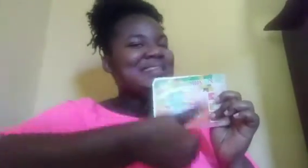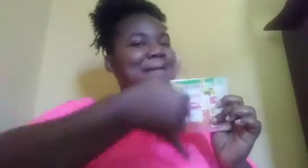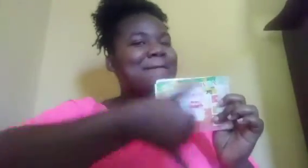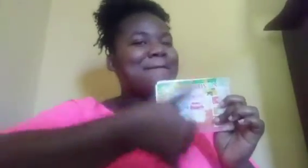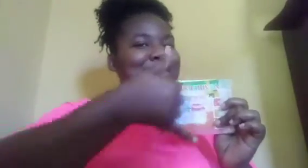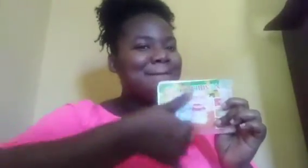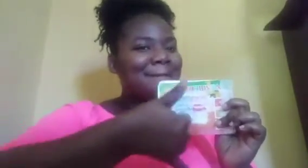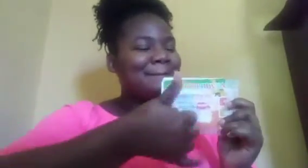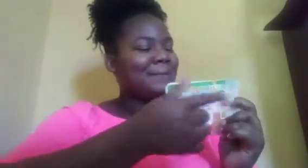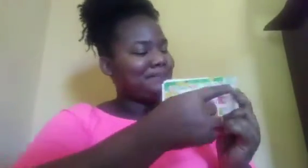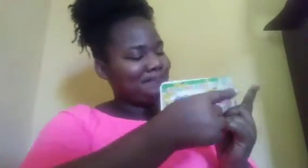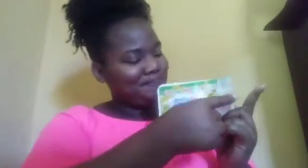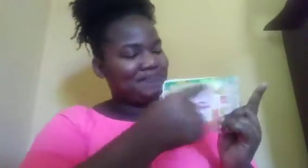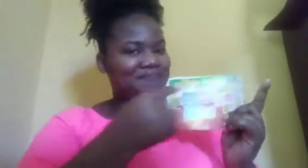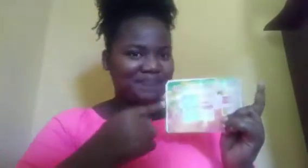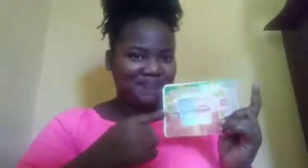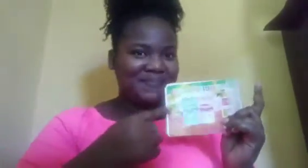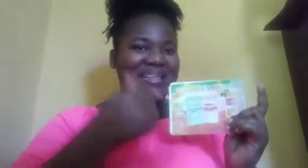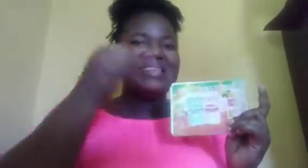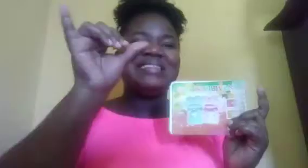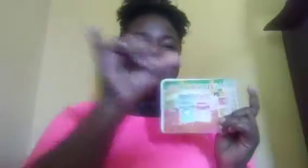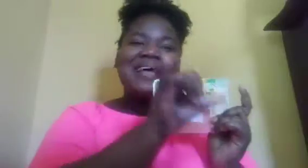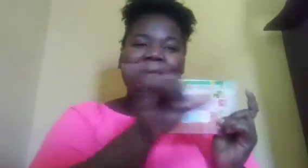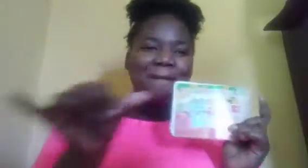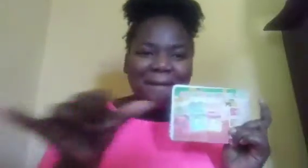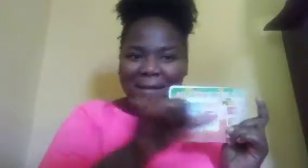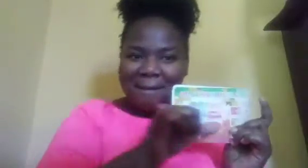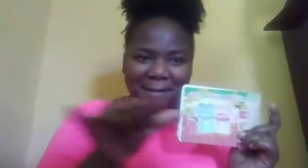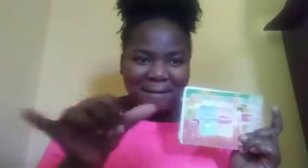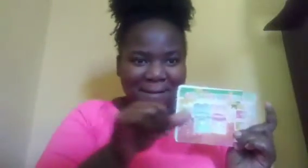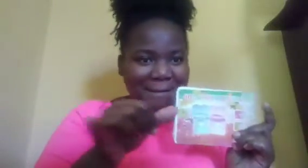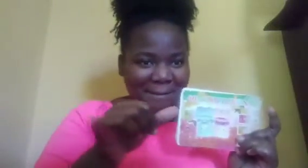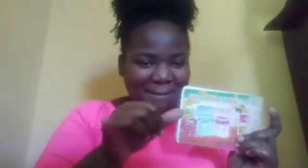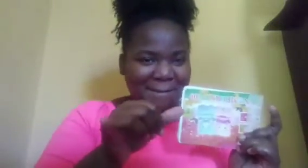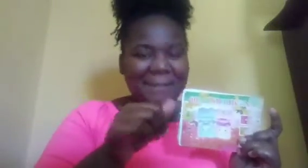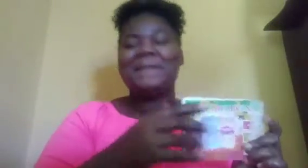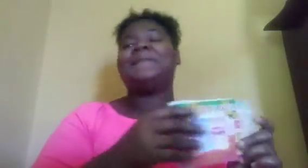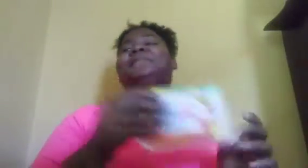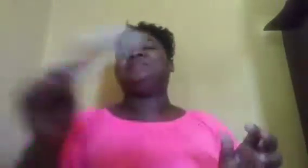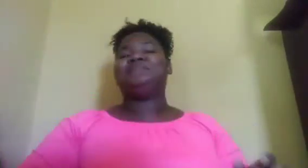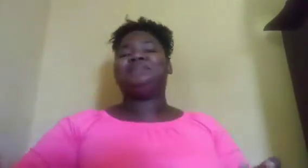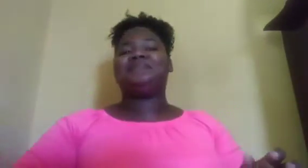The two long sides are the same measurement and the two short sides are the same measurement.